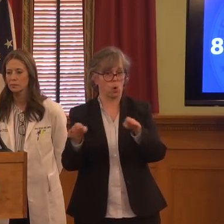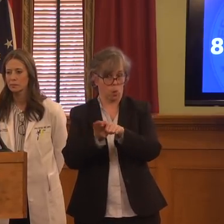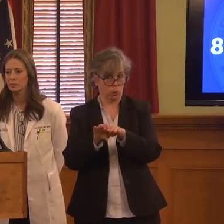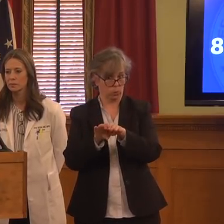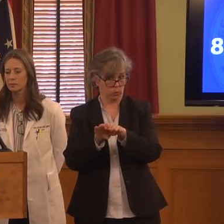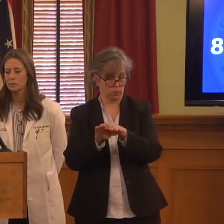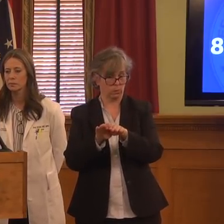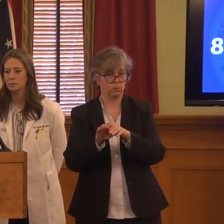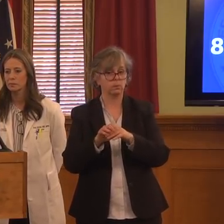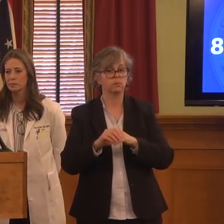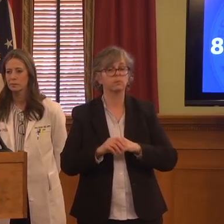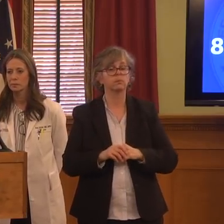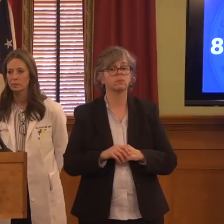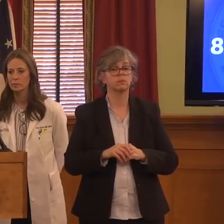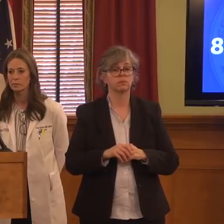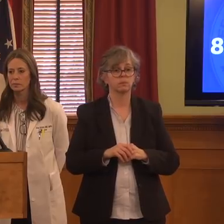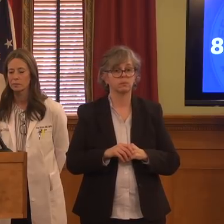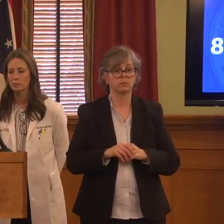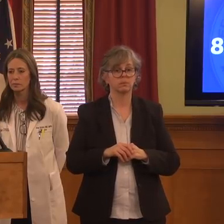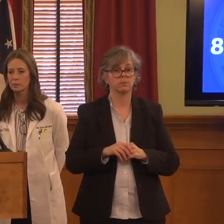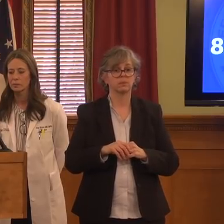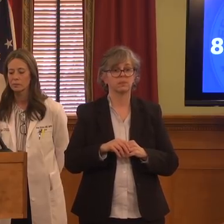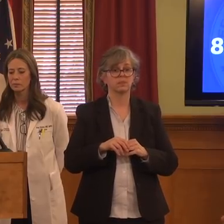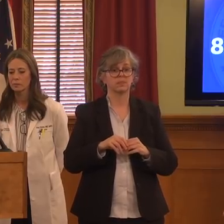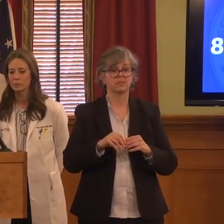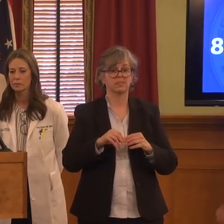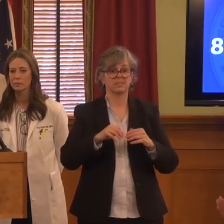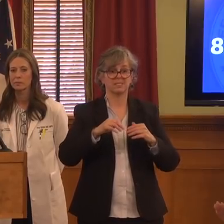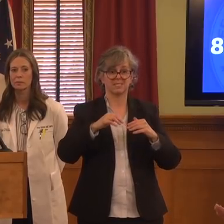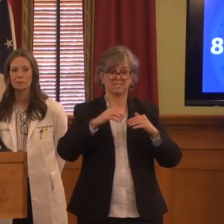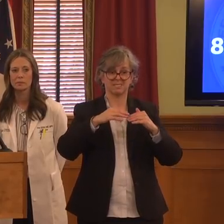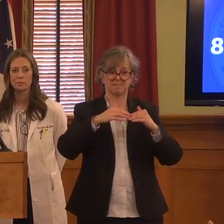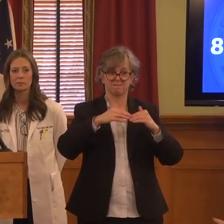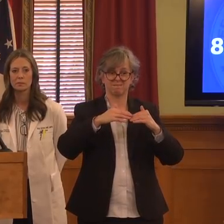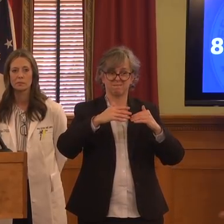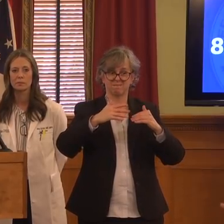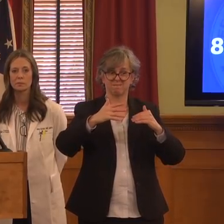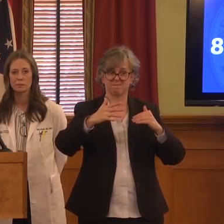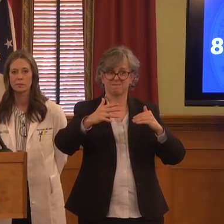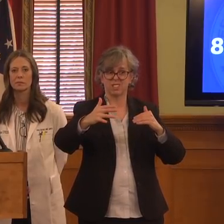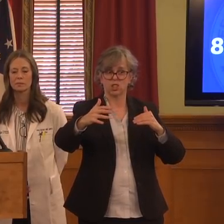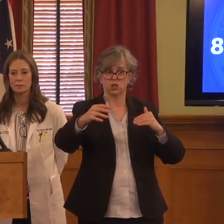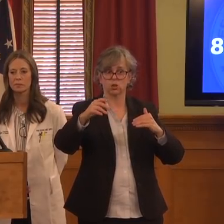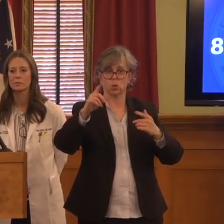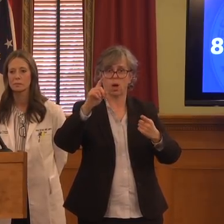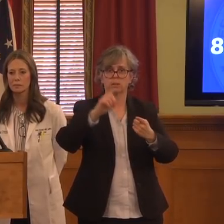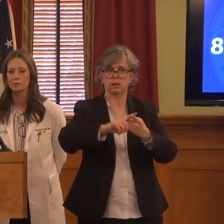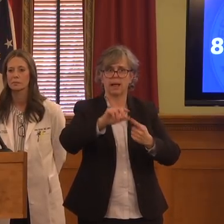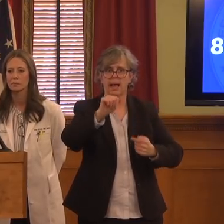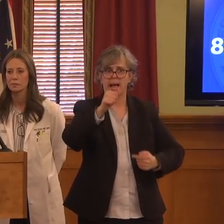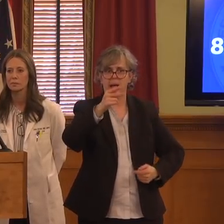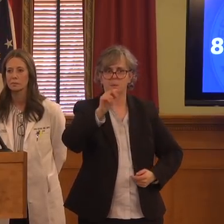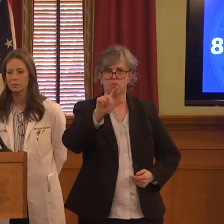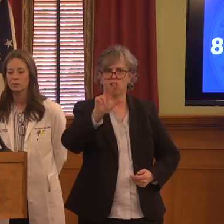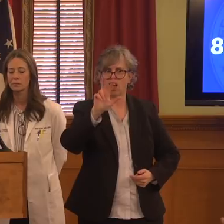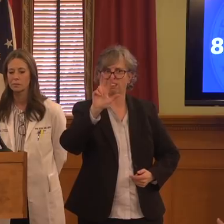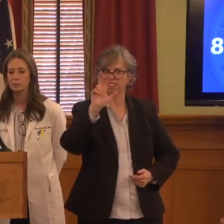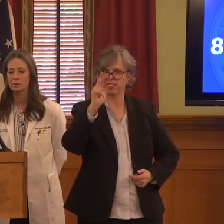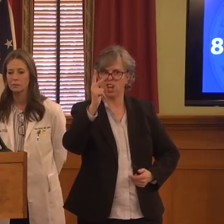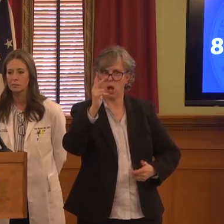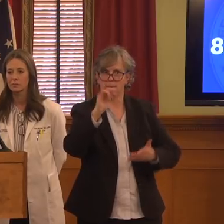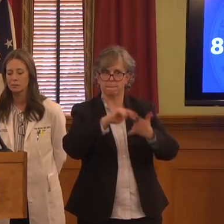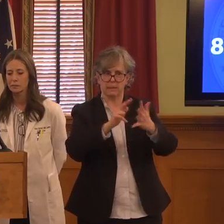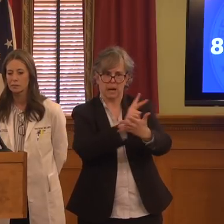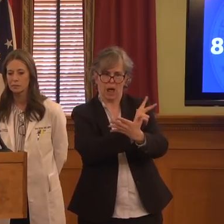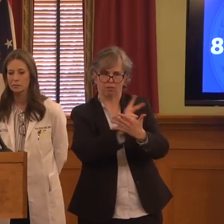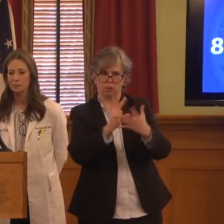That will extend at least until April 3rd. So we're talking about 3 weeks,